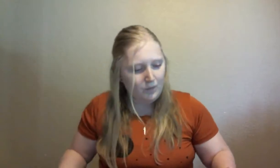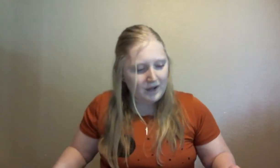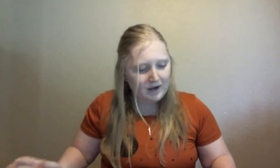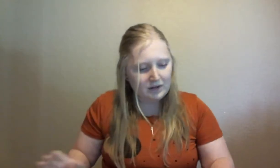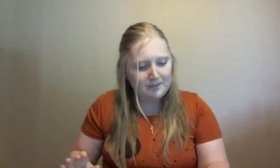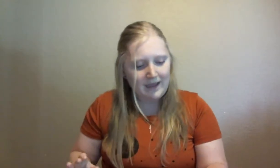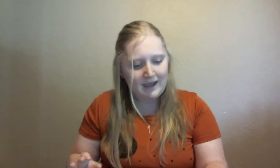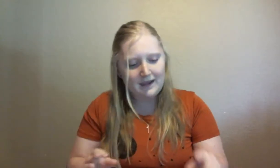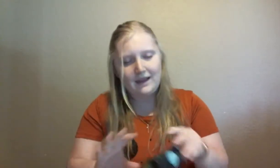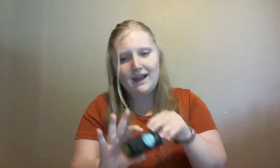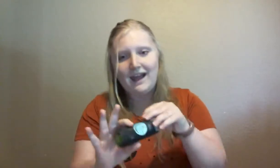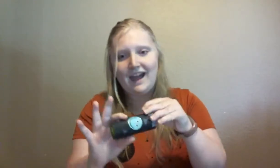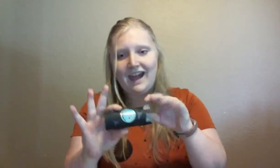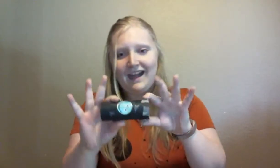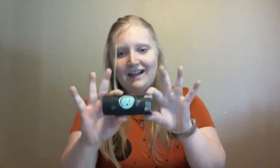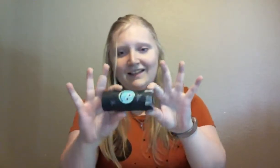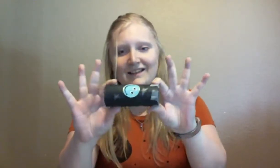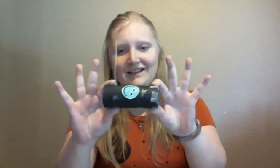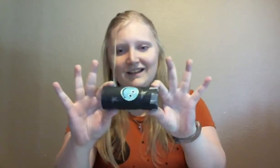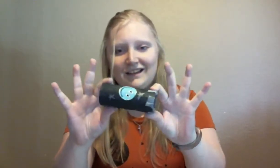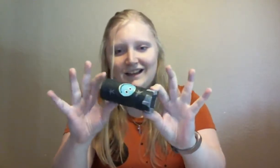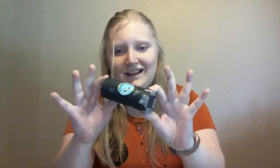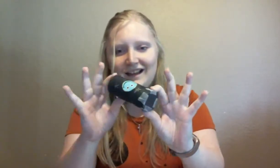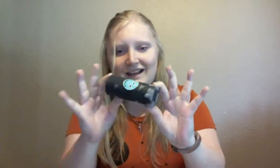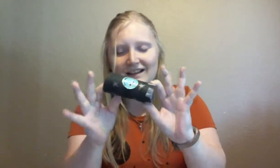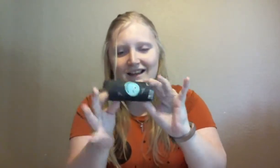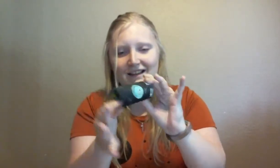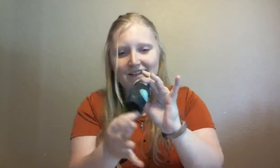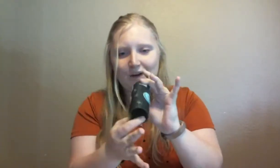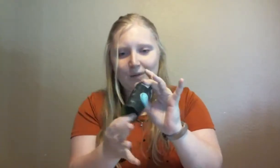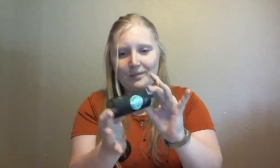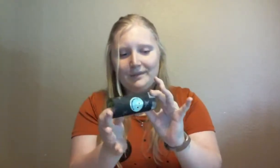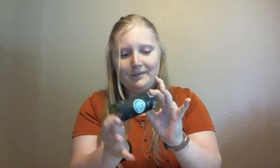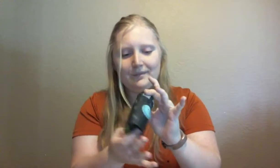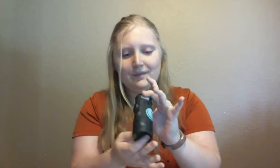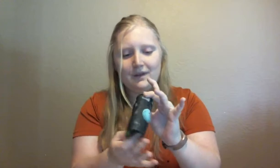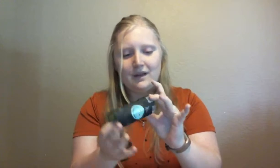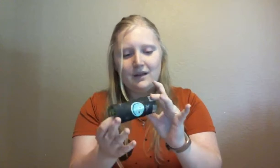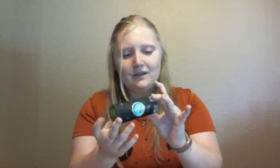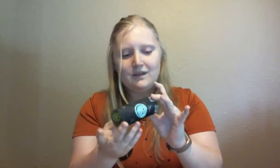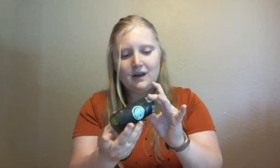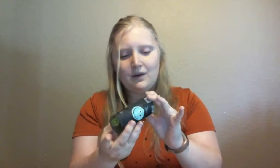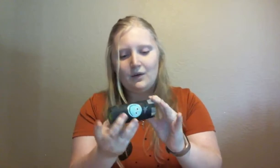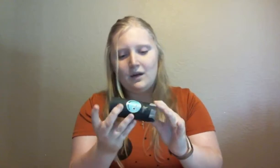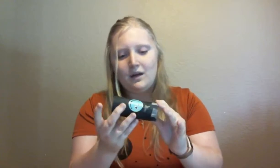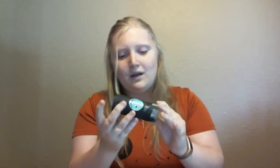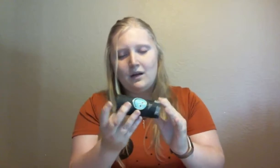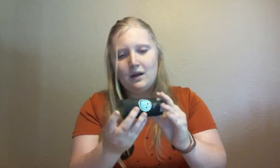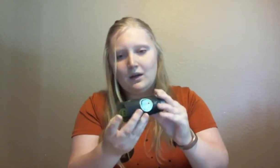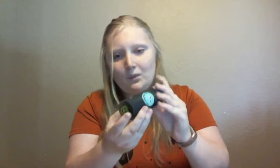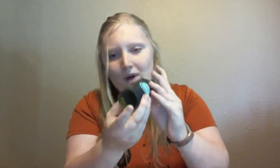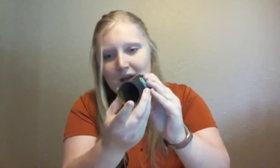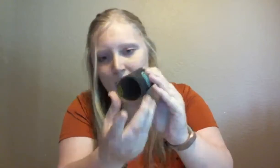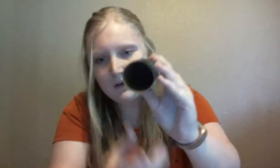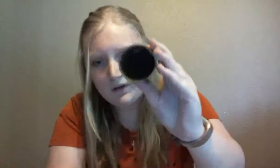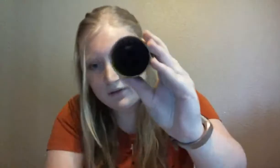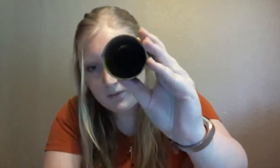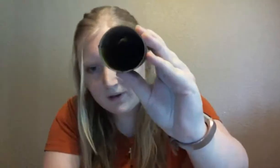we are going to make a little telescope. So when you look through